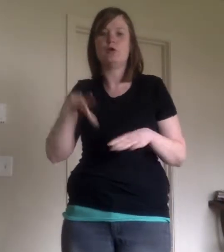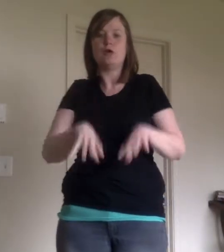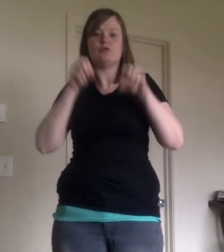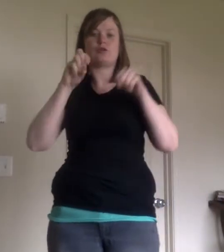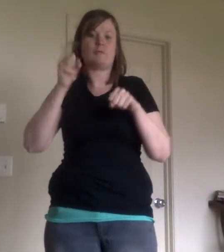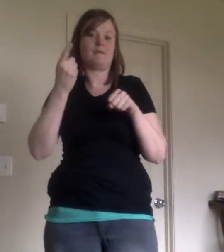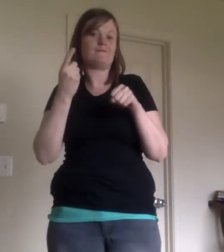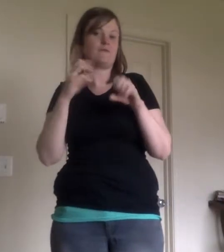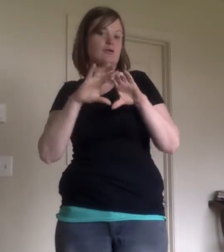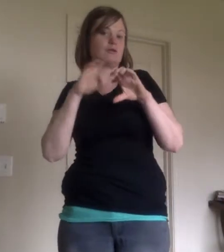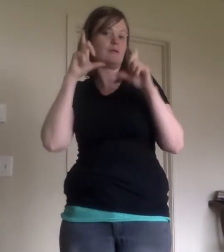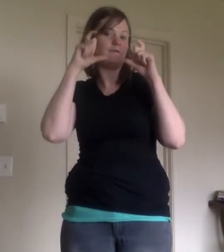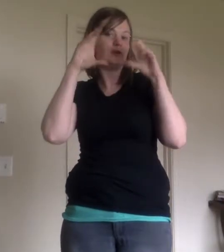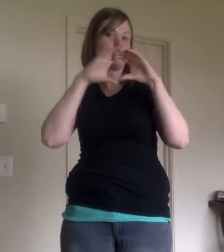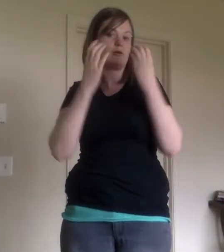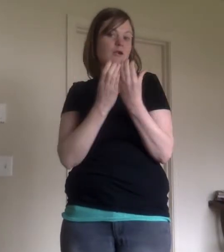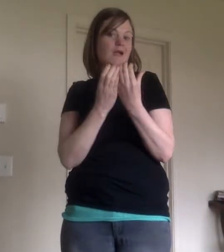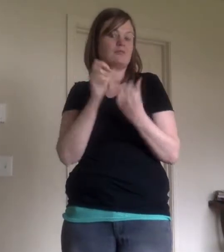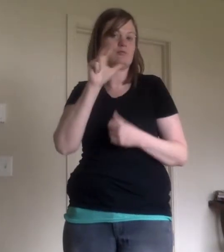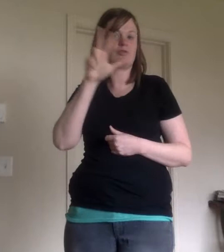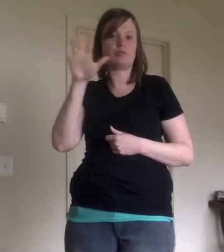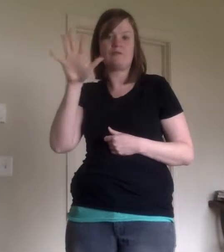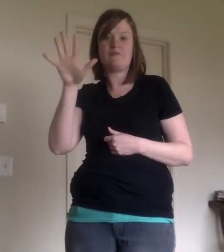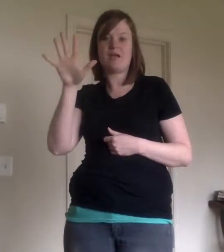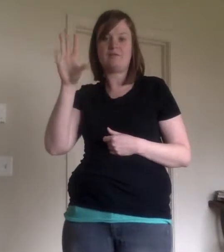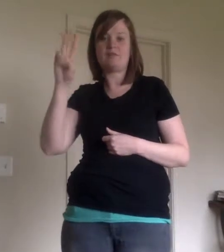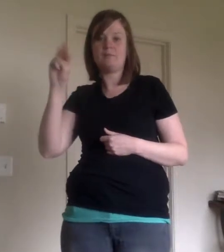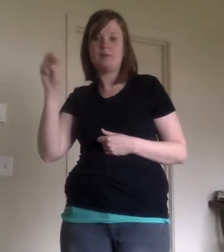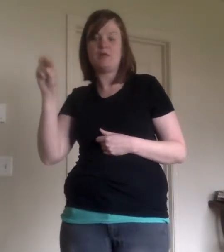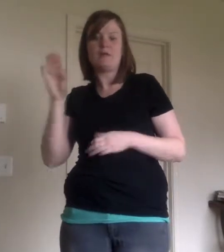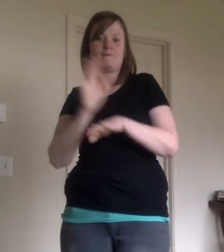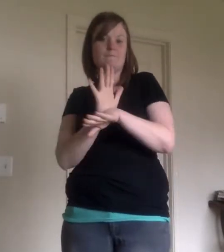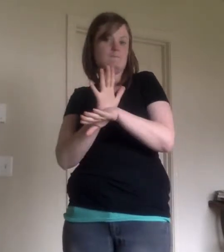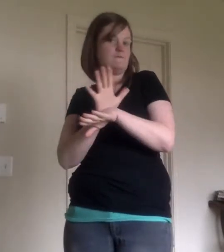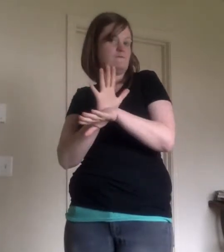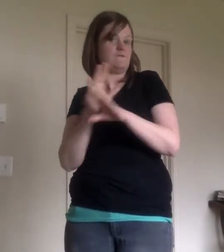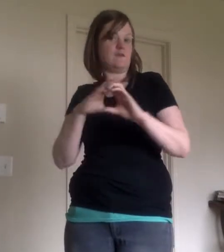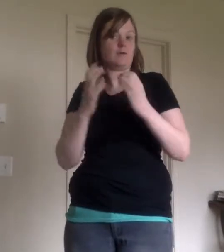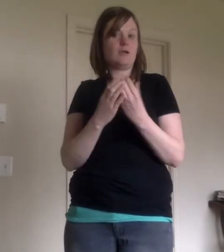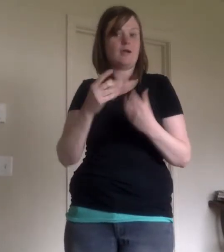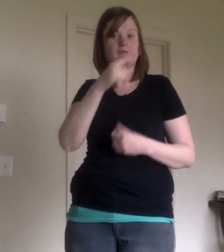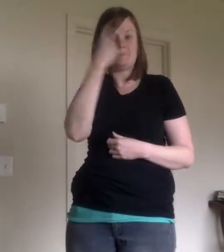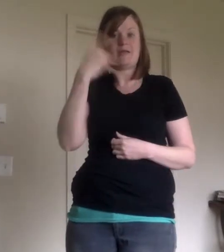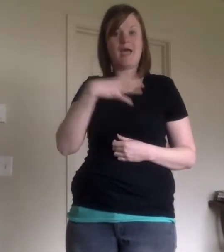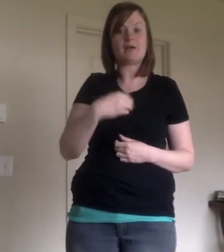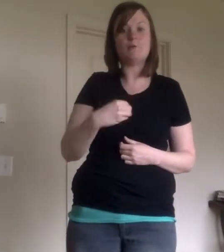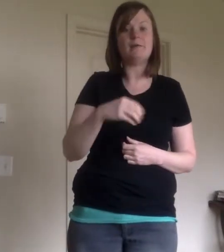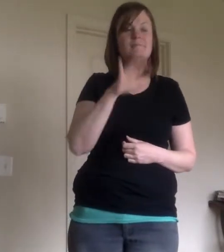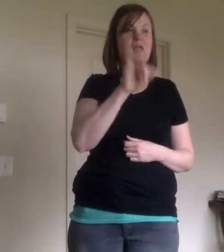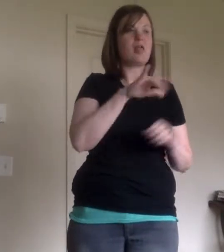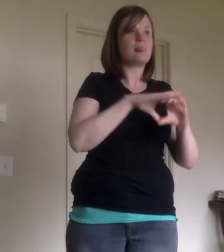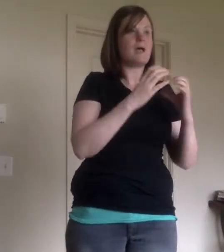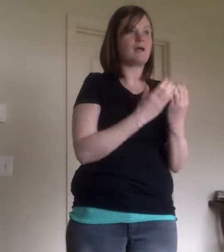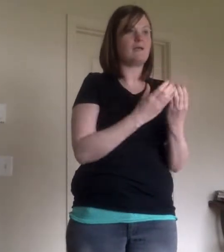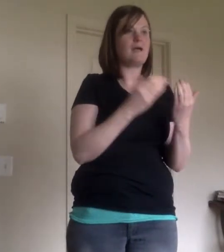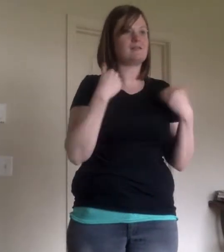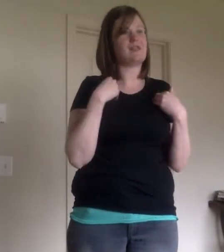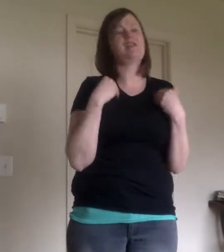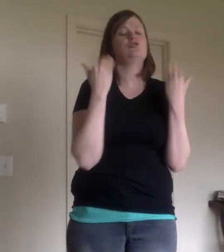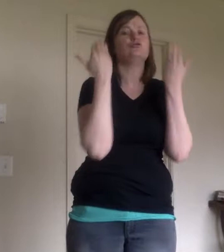was a 35 millimeter film class, black and white film class. And that class also had a darkroom component.